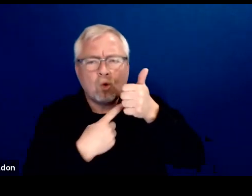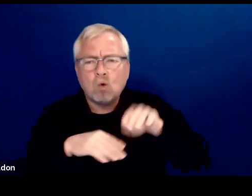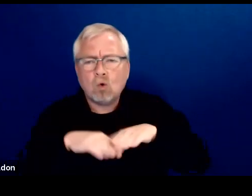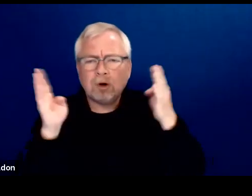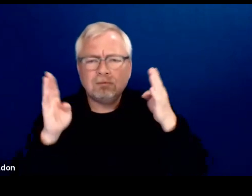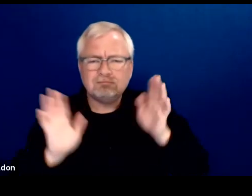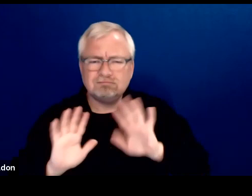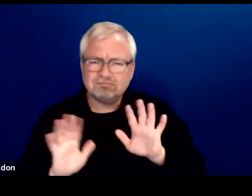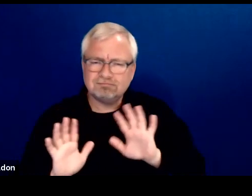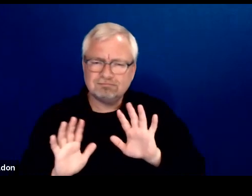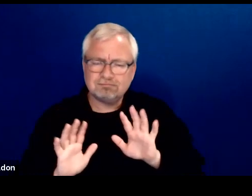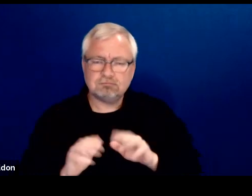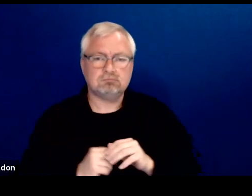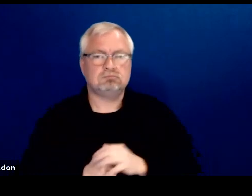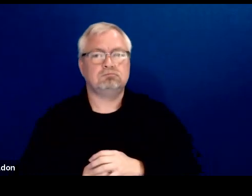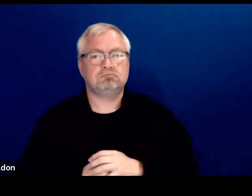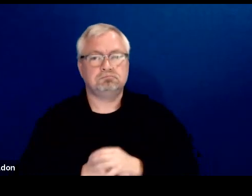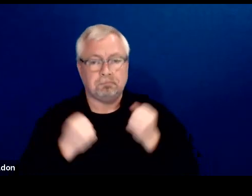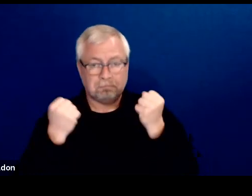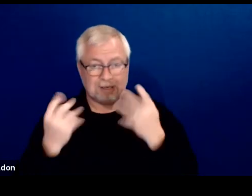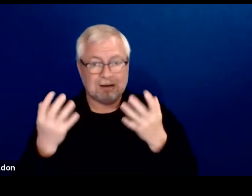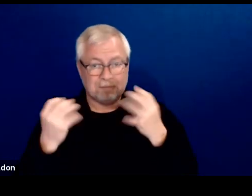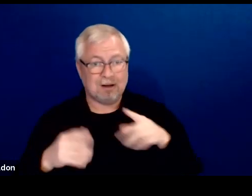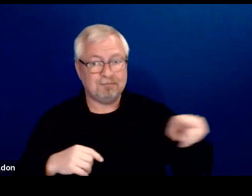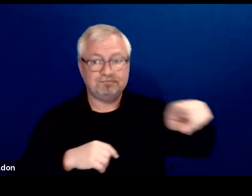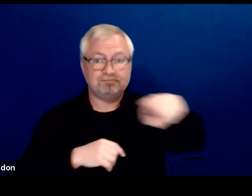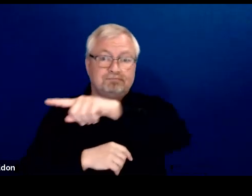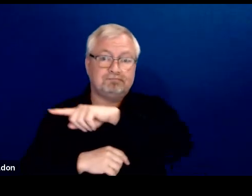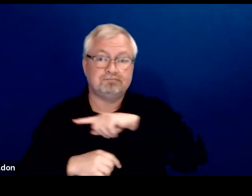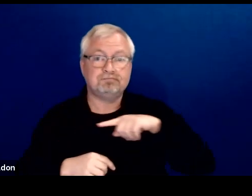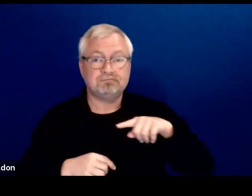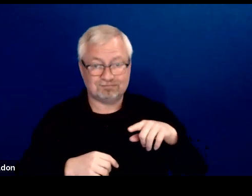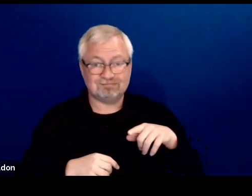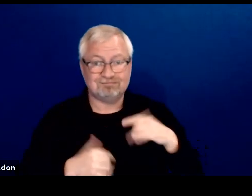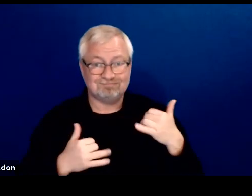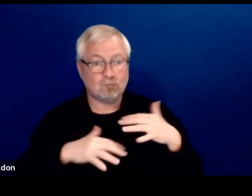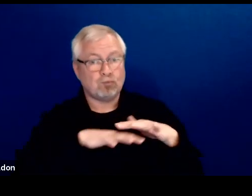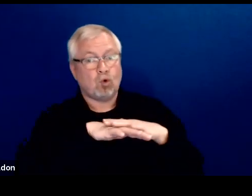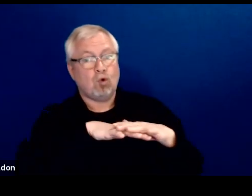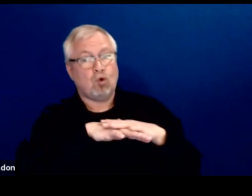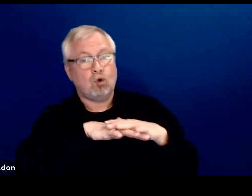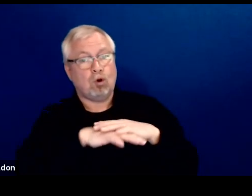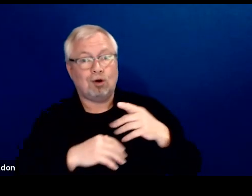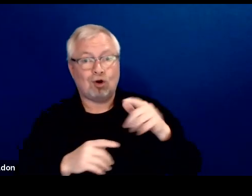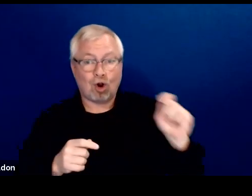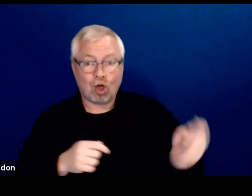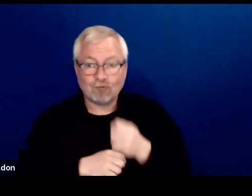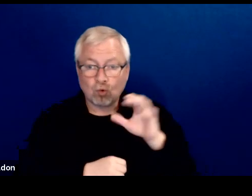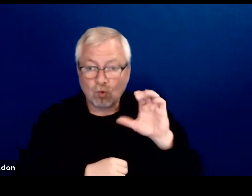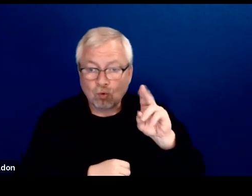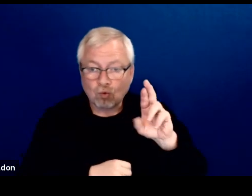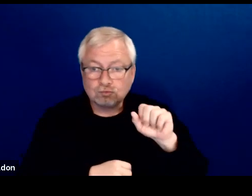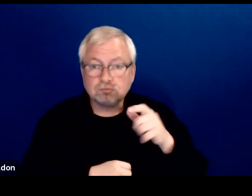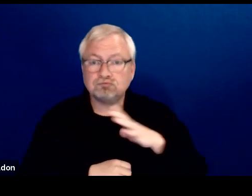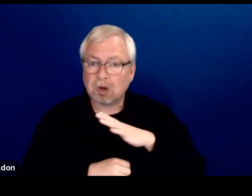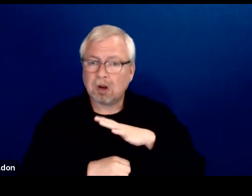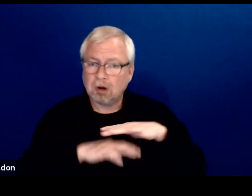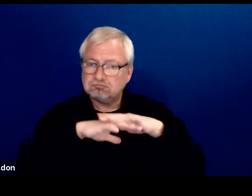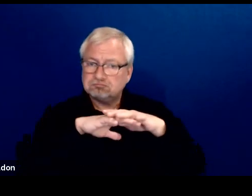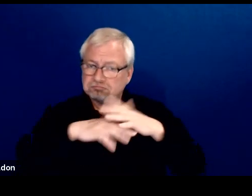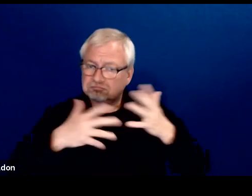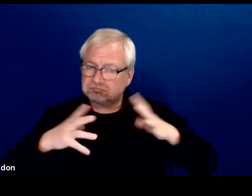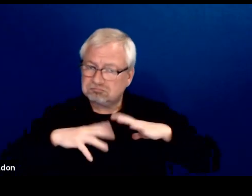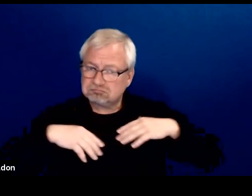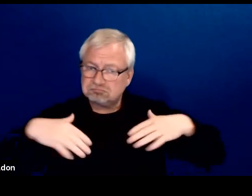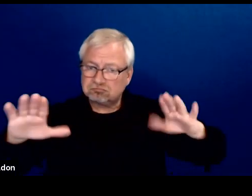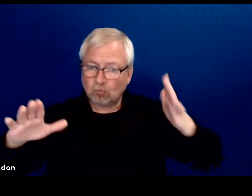there, mowing of the golf courses being one of those, that fit social distancing, that makes sense, can get things going. What we want to see is with the health department,